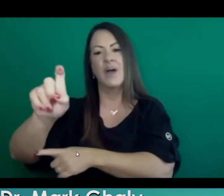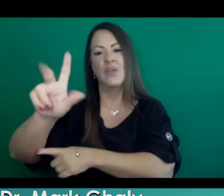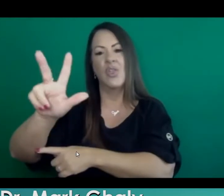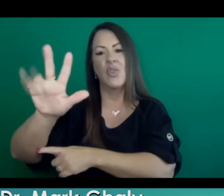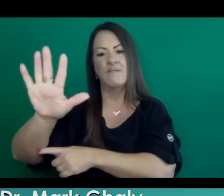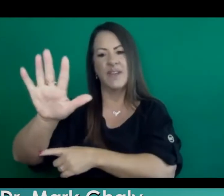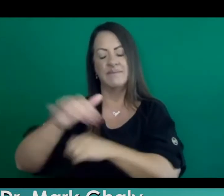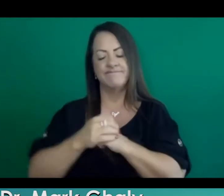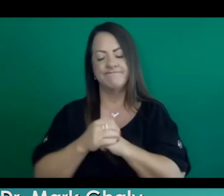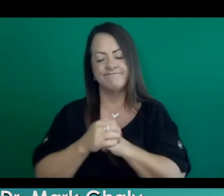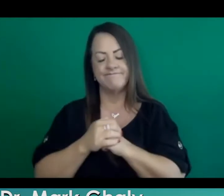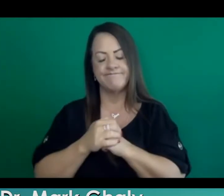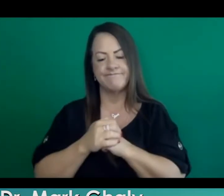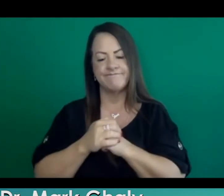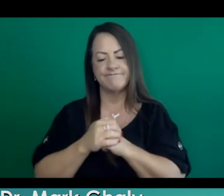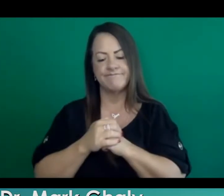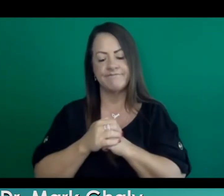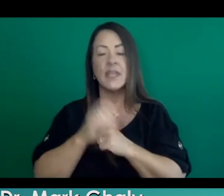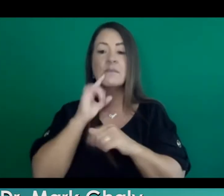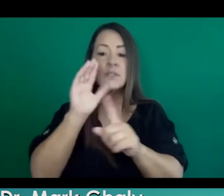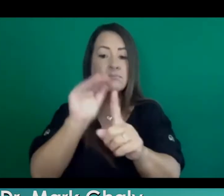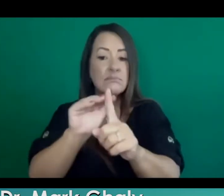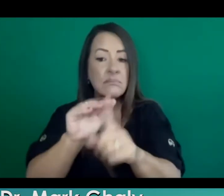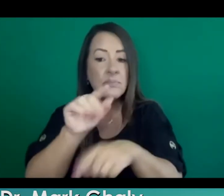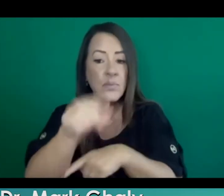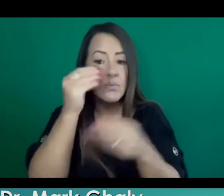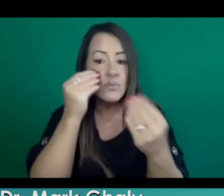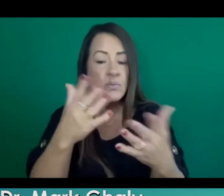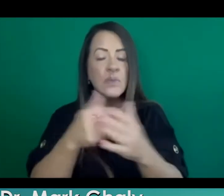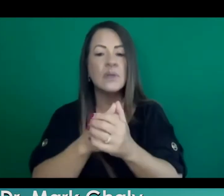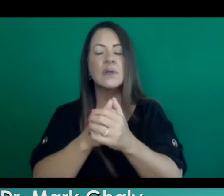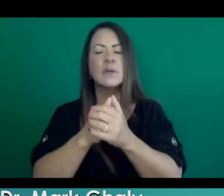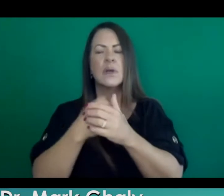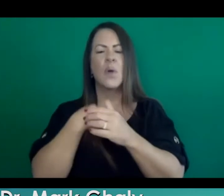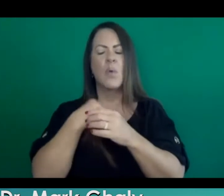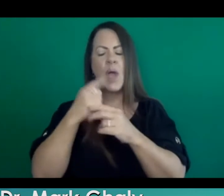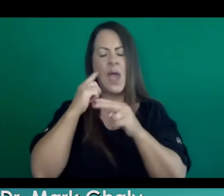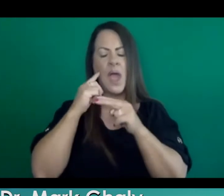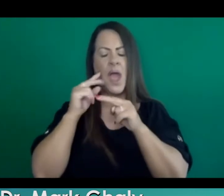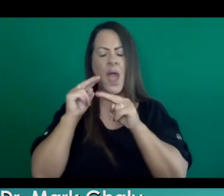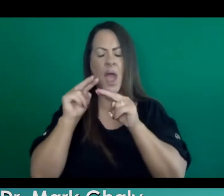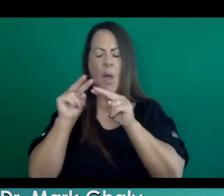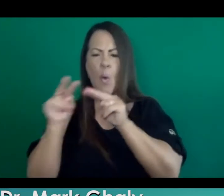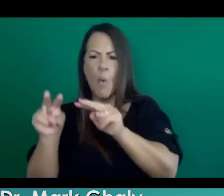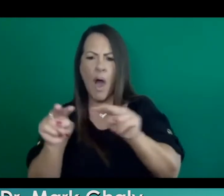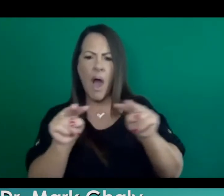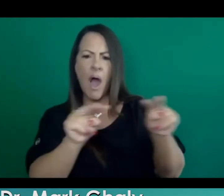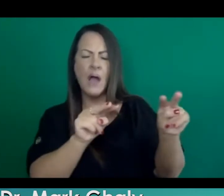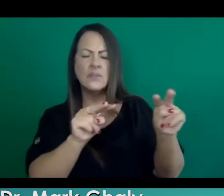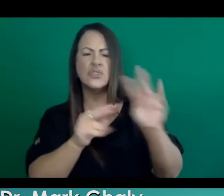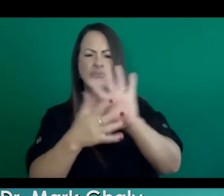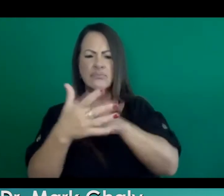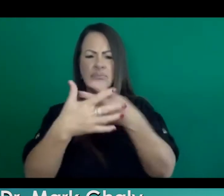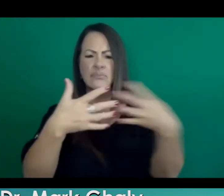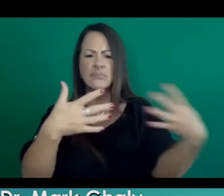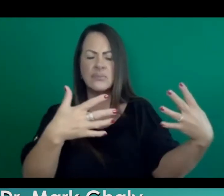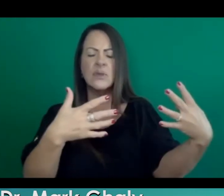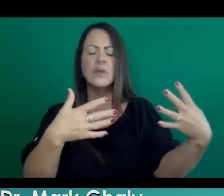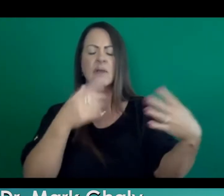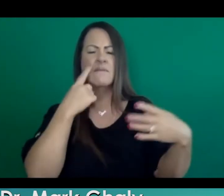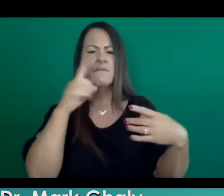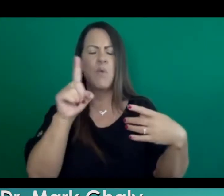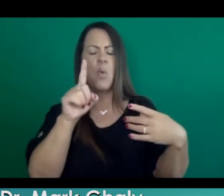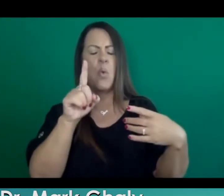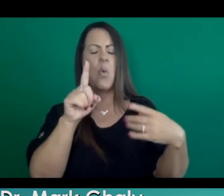I will remind you also, we've been watching for 2 to 3 weeks steady declines in our hospital numbers and our ICU